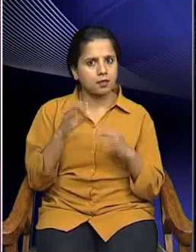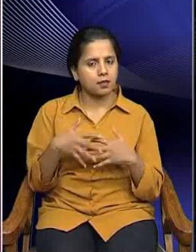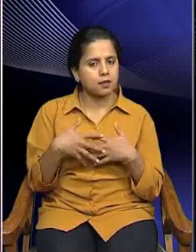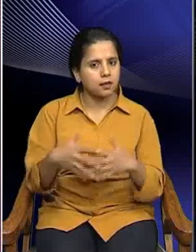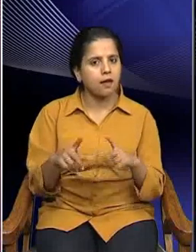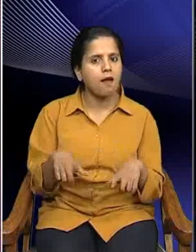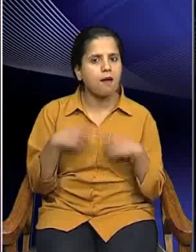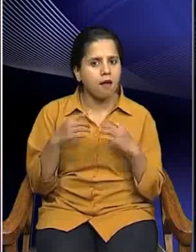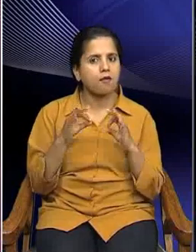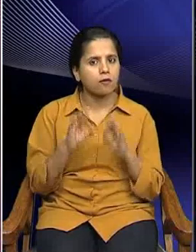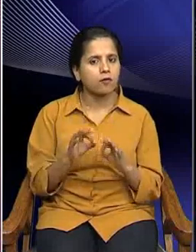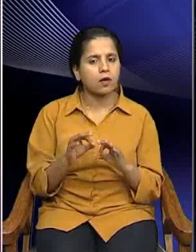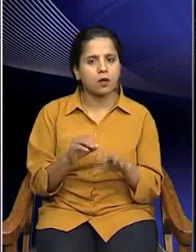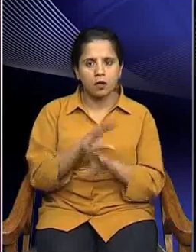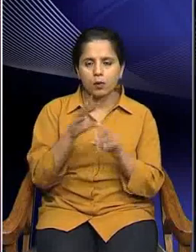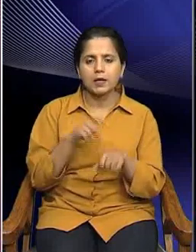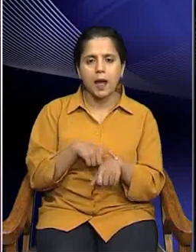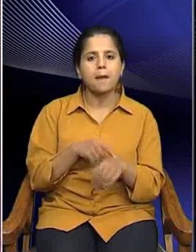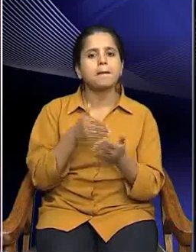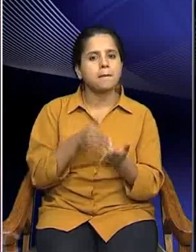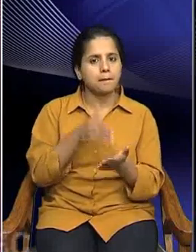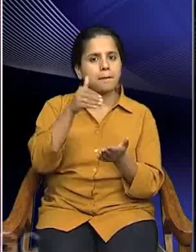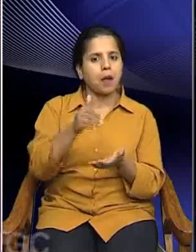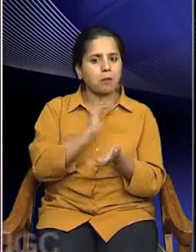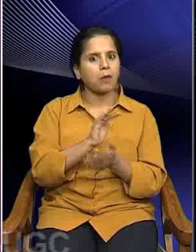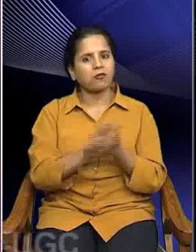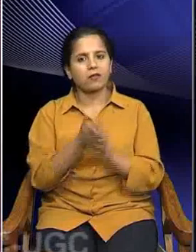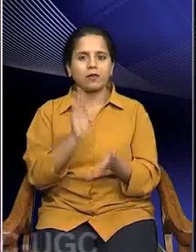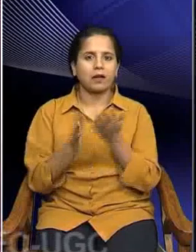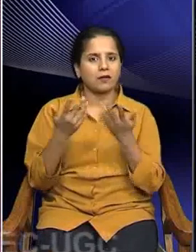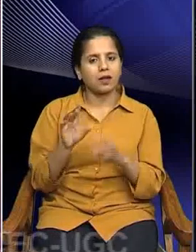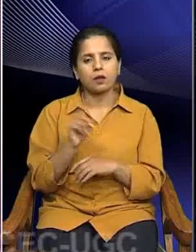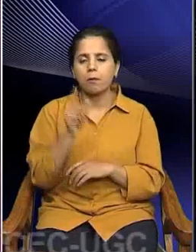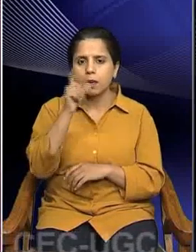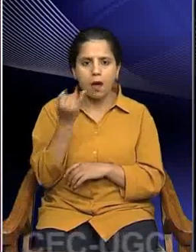life and proper spacing between birth. When people do not understand these